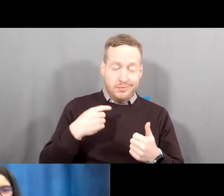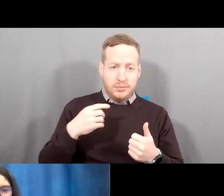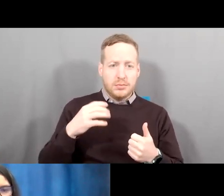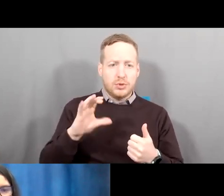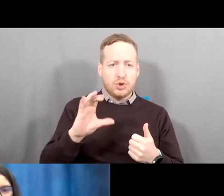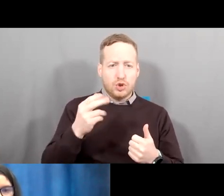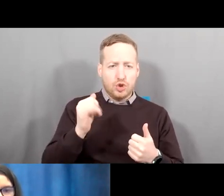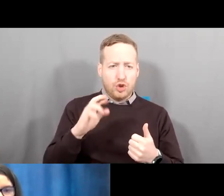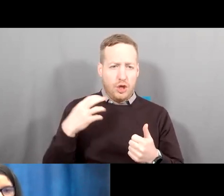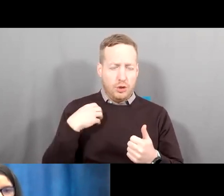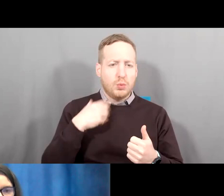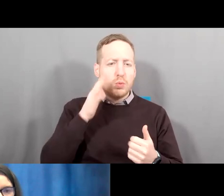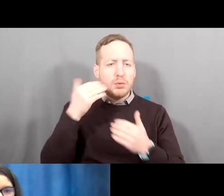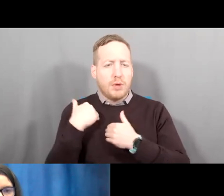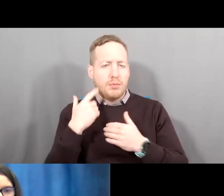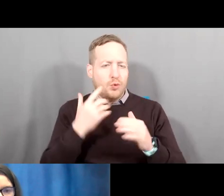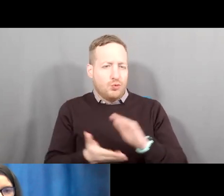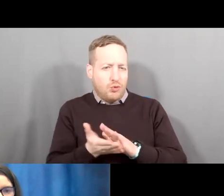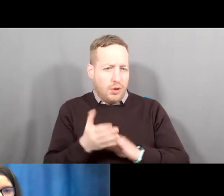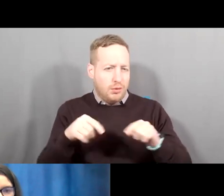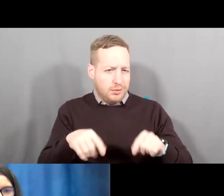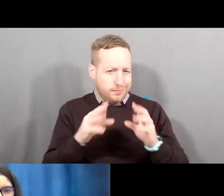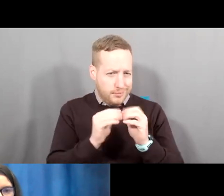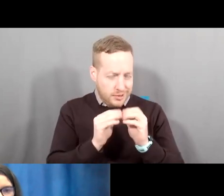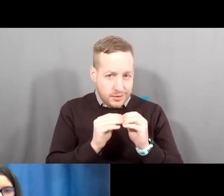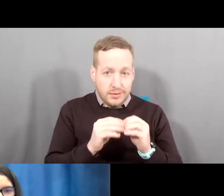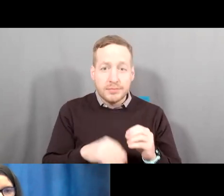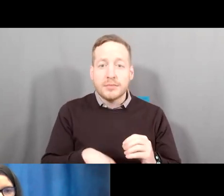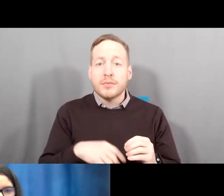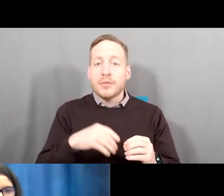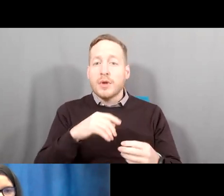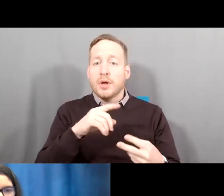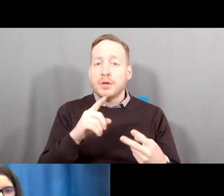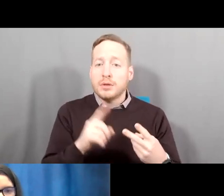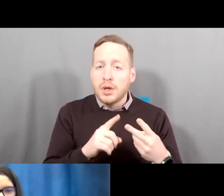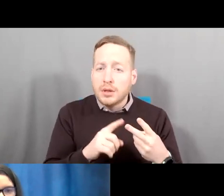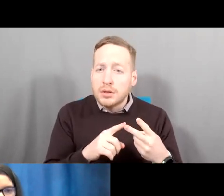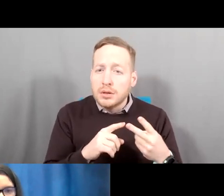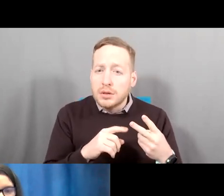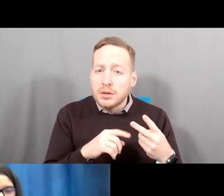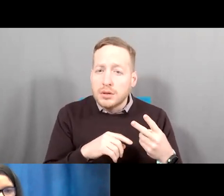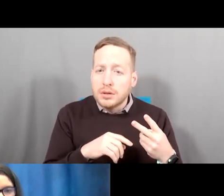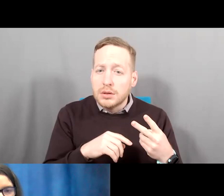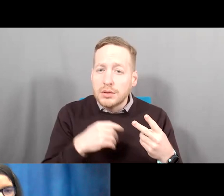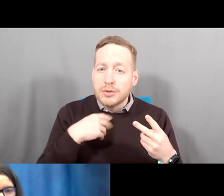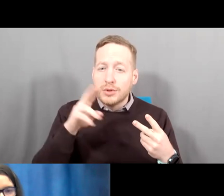with the commissioners, I'm one of them, obviously. I'm the chair and I'm responsible for running this meeting.